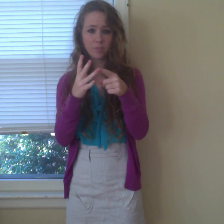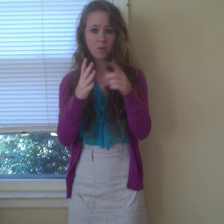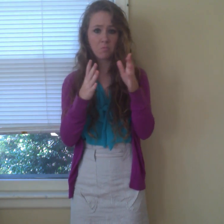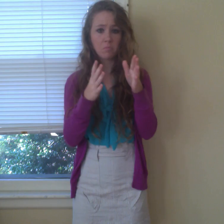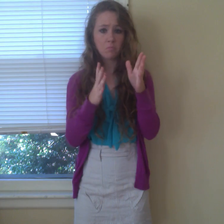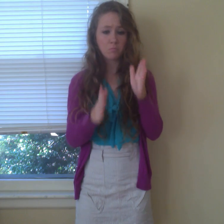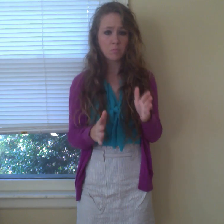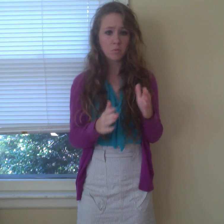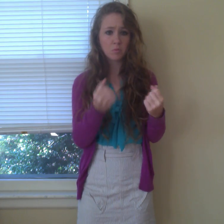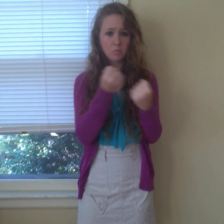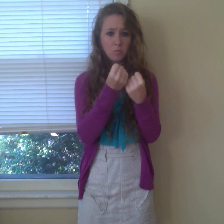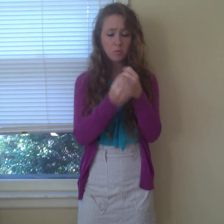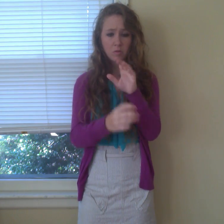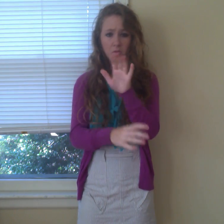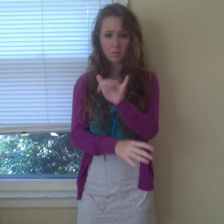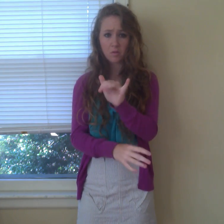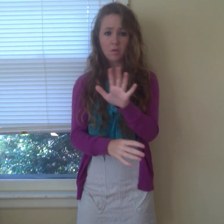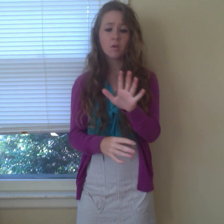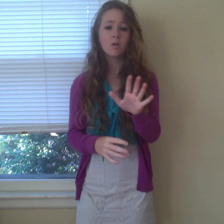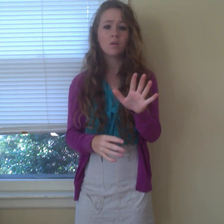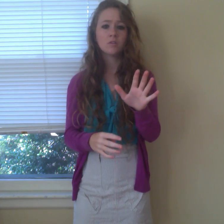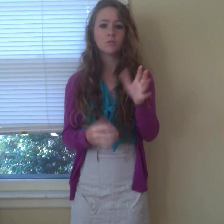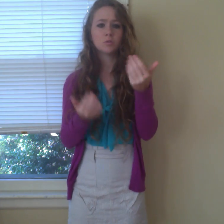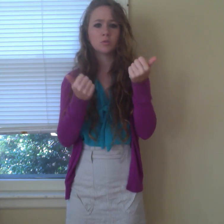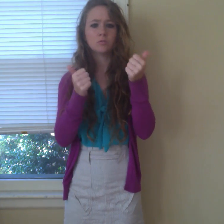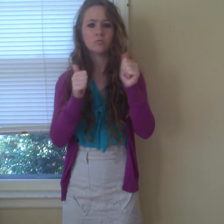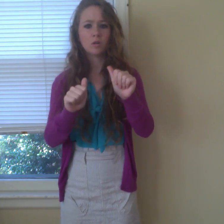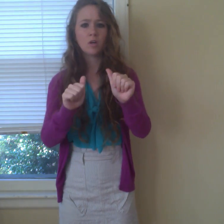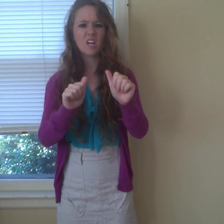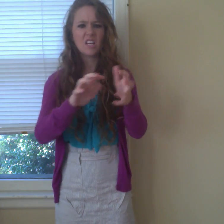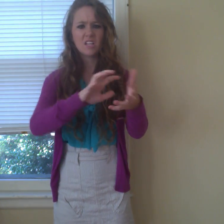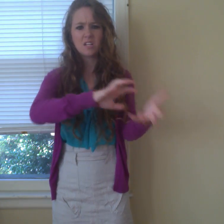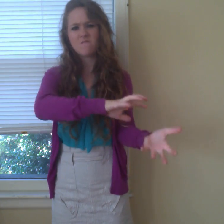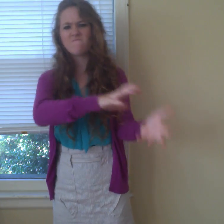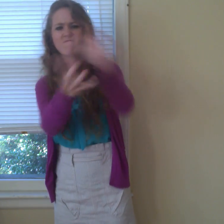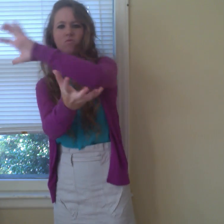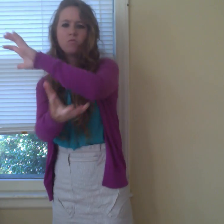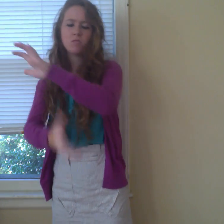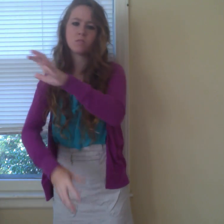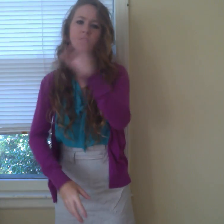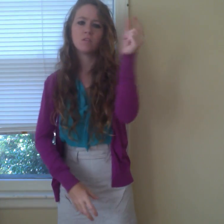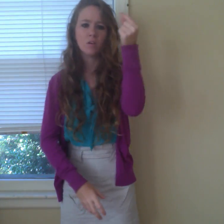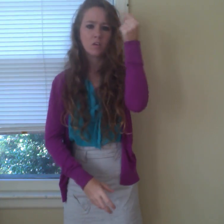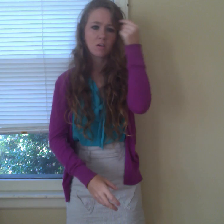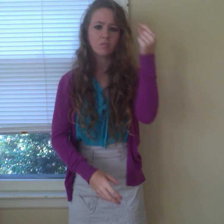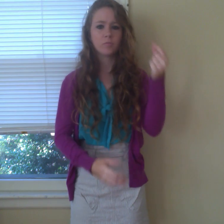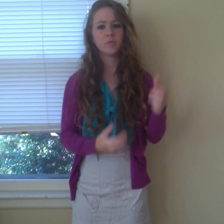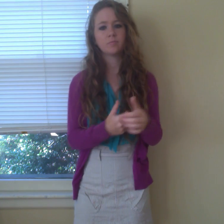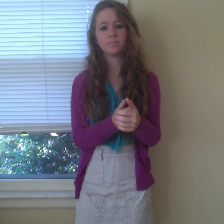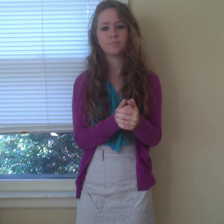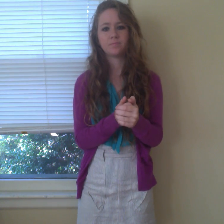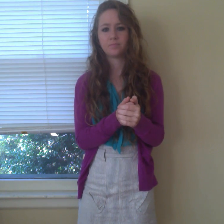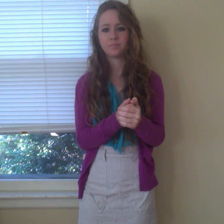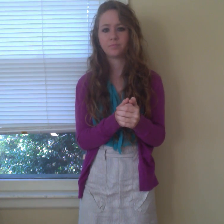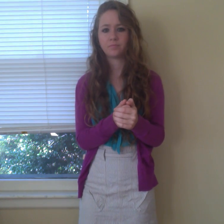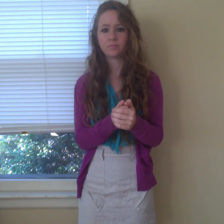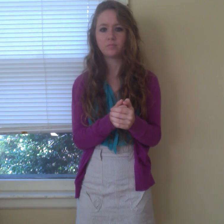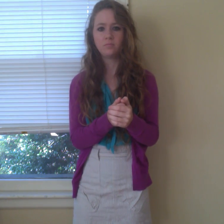and terrorism. Tragically, the people living in such chaos often go to those best able to put an end to it and beg them to take over